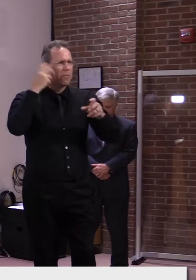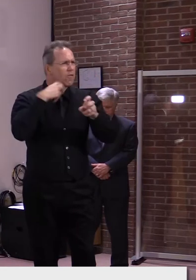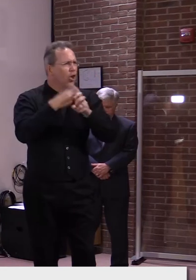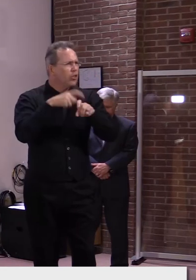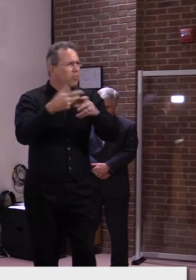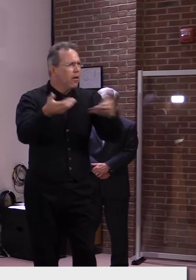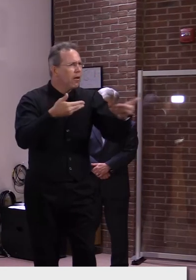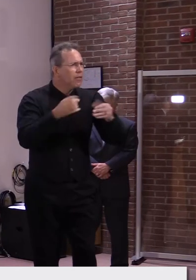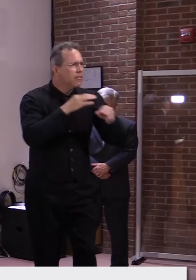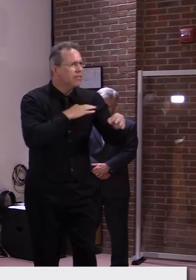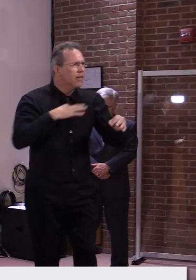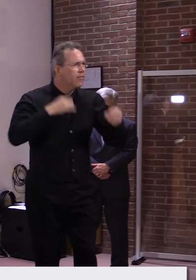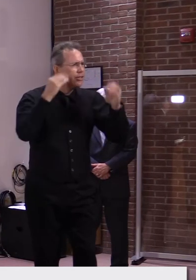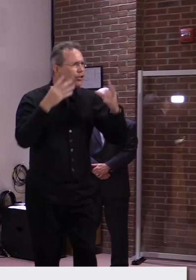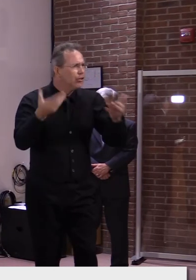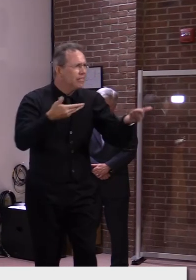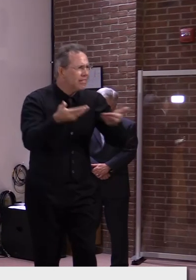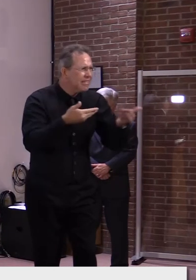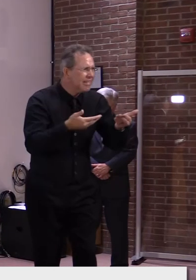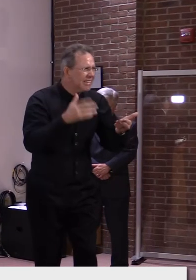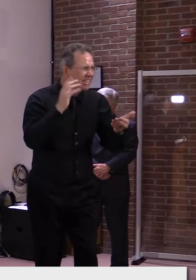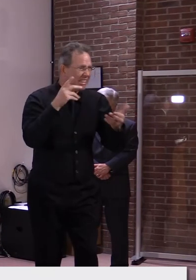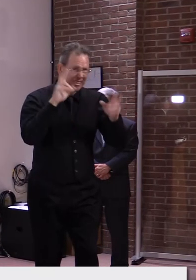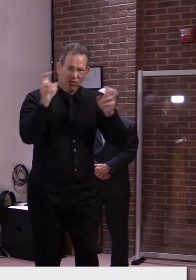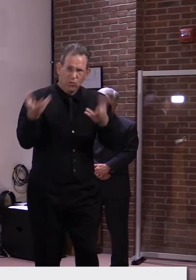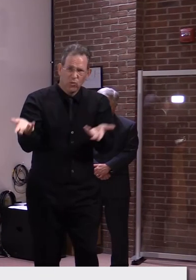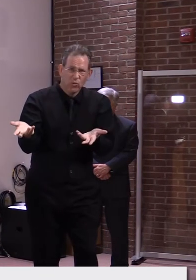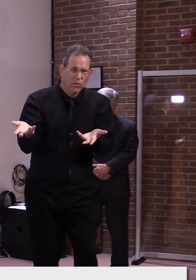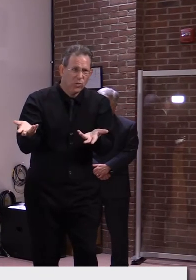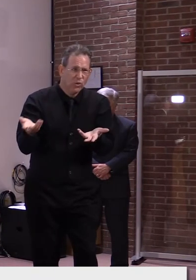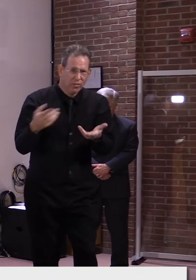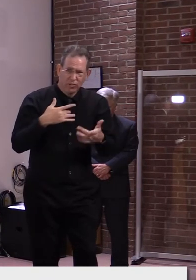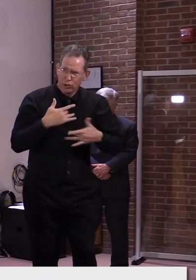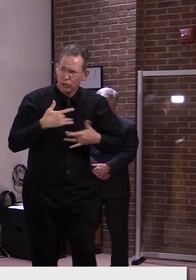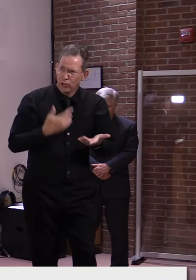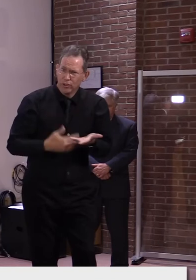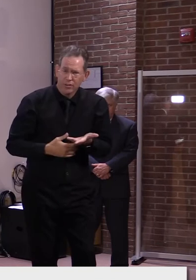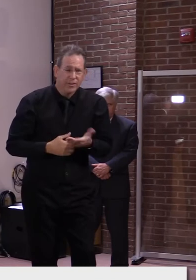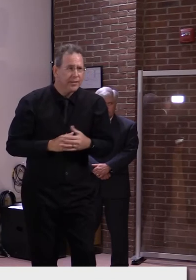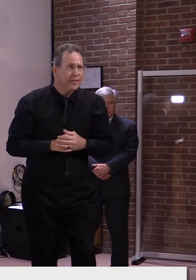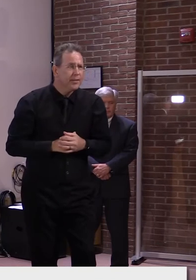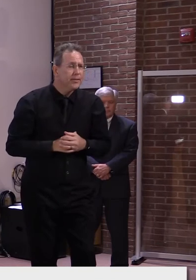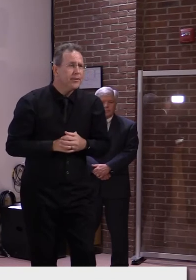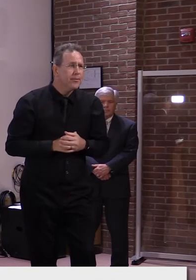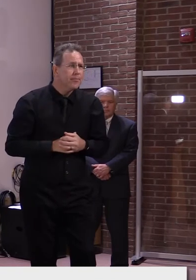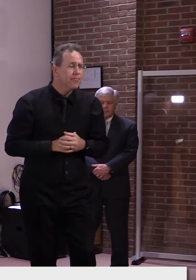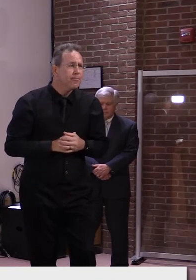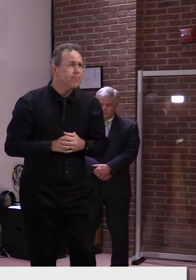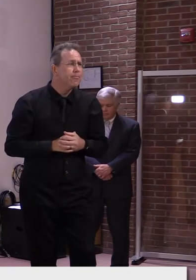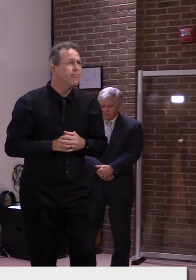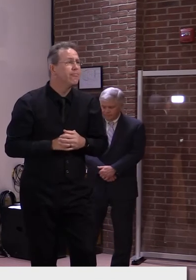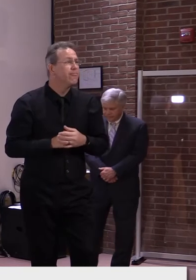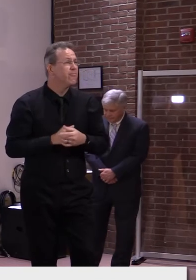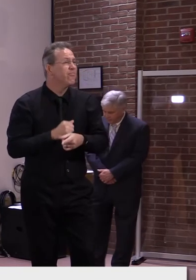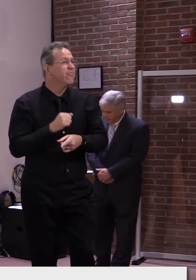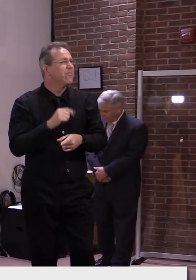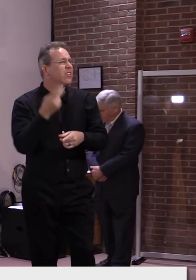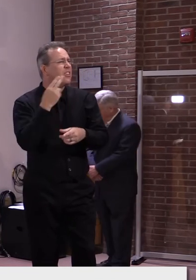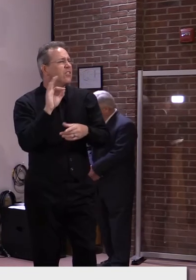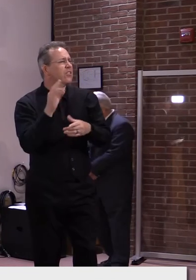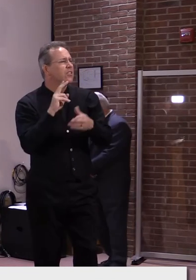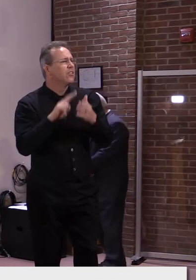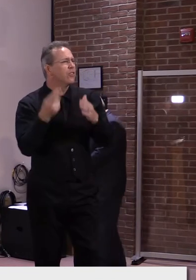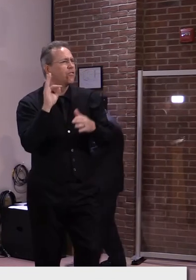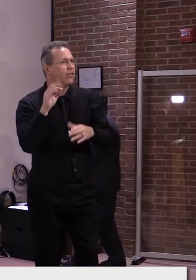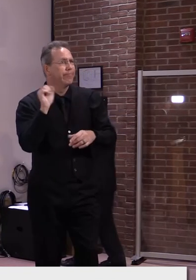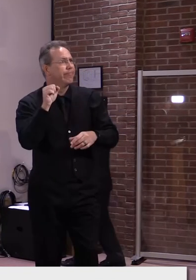Yeah, absolutely. I think, you know, as the governor was describing the broader demographic challenges, those same challenges are apparent in the education workforce